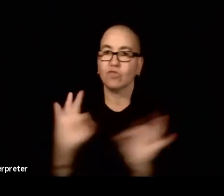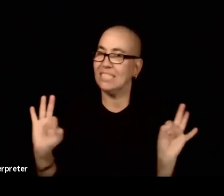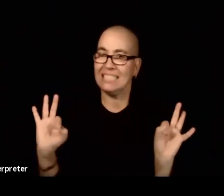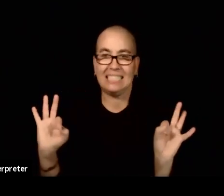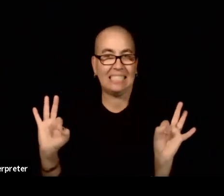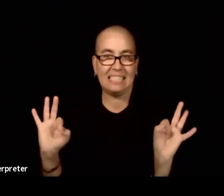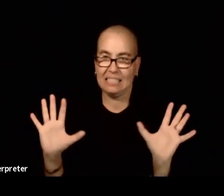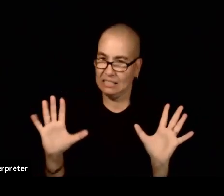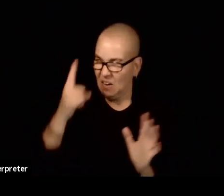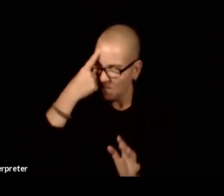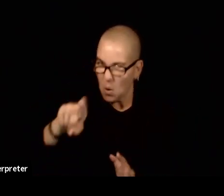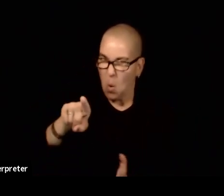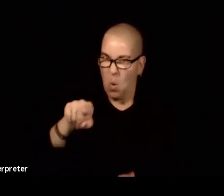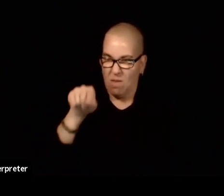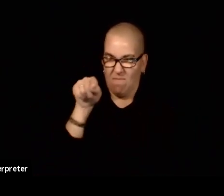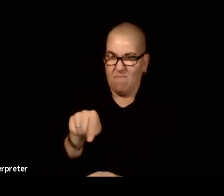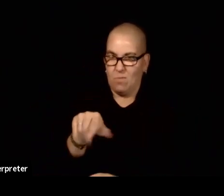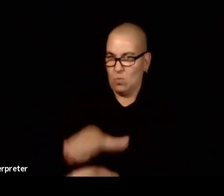insurance.